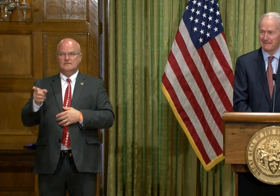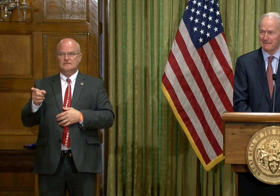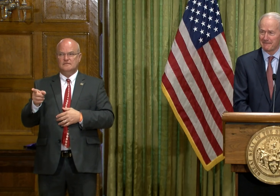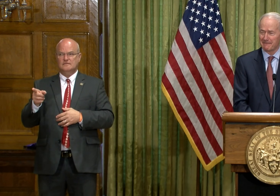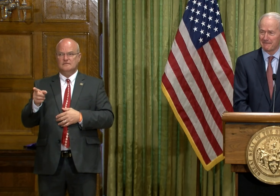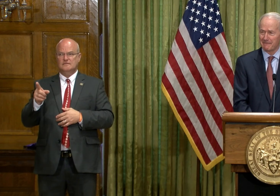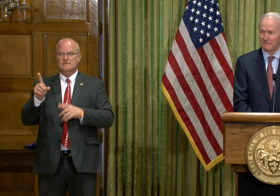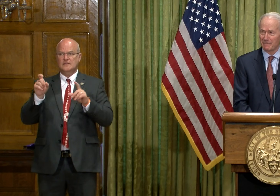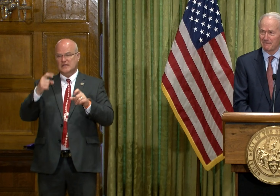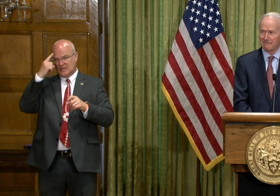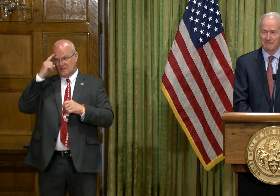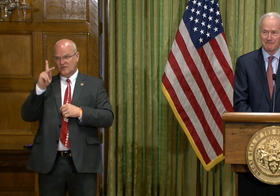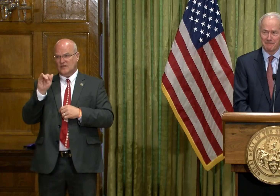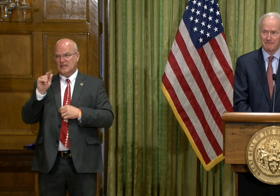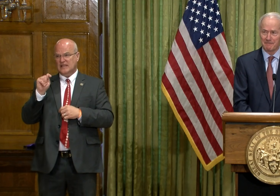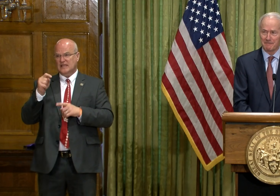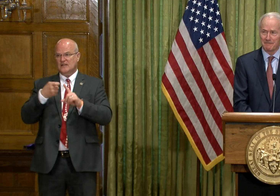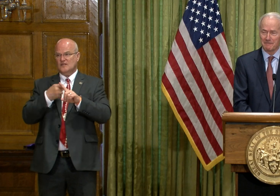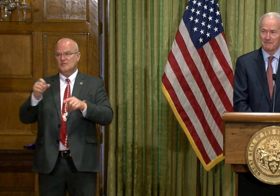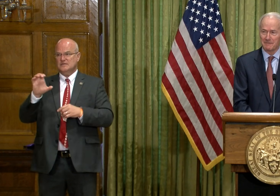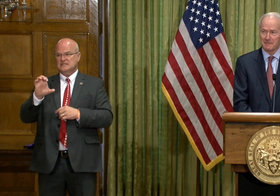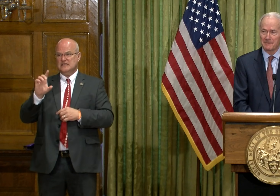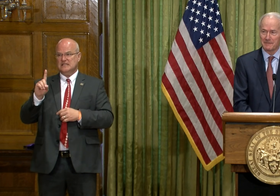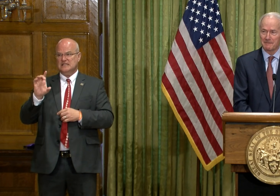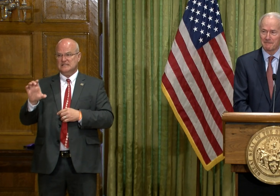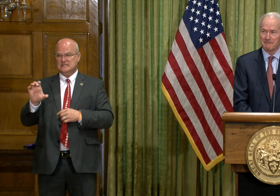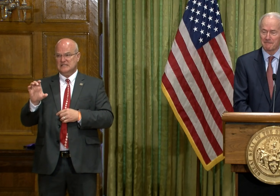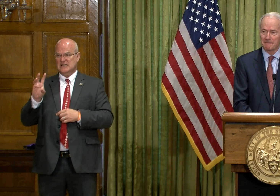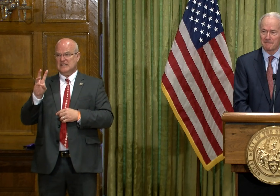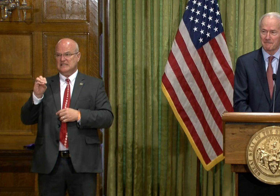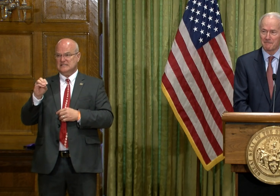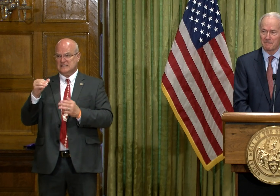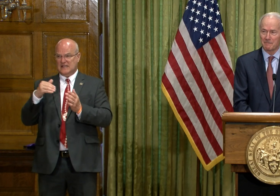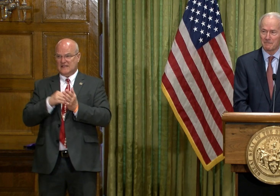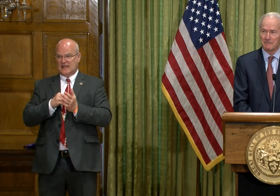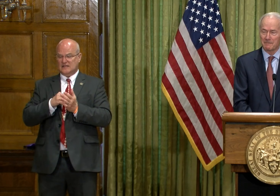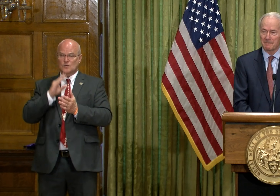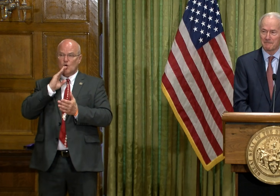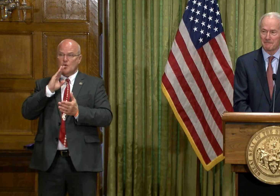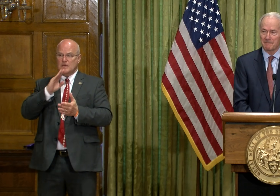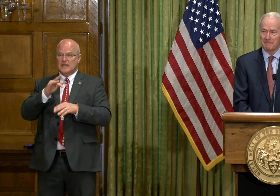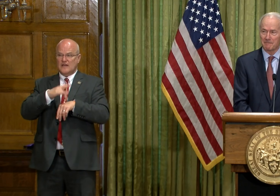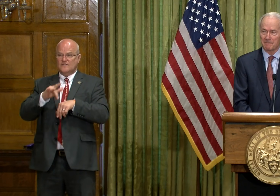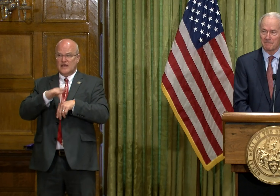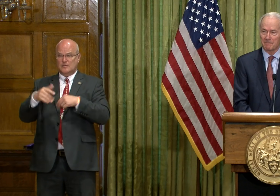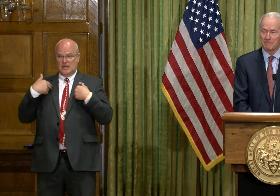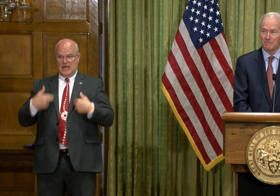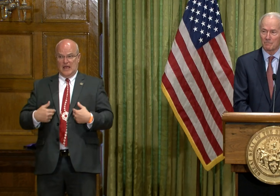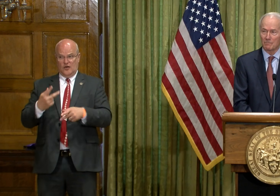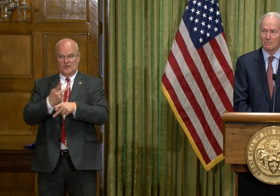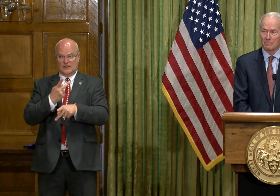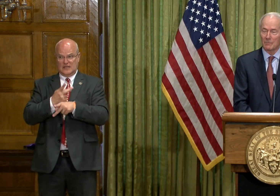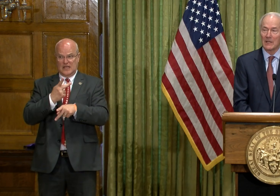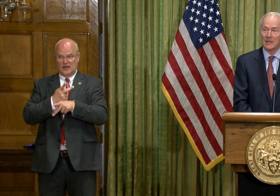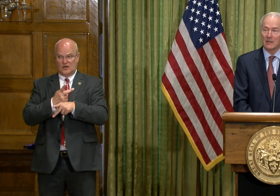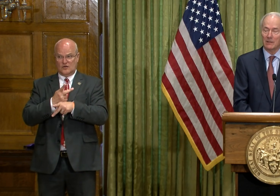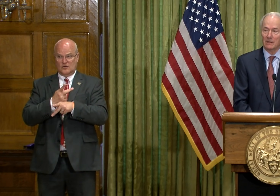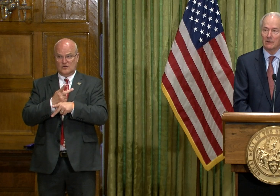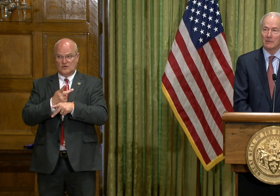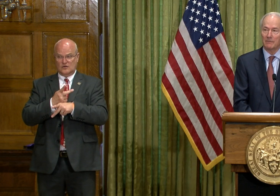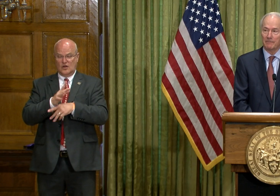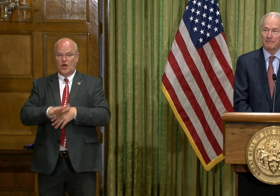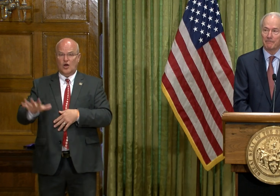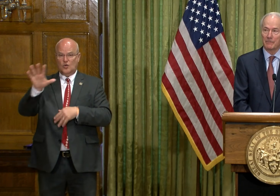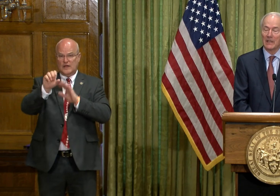Tests from the kits from the CDC, the 60,000, those are going to be available to healthcare